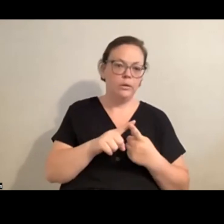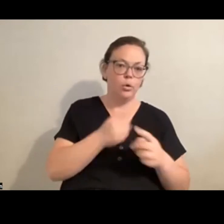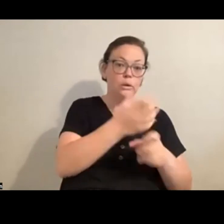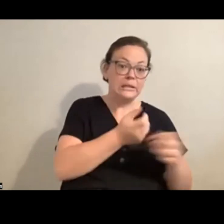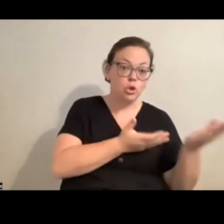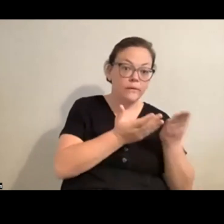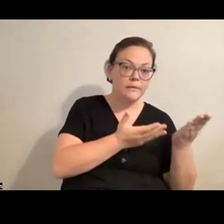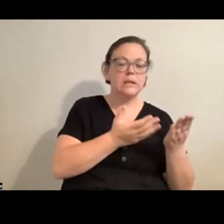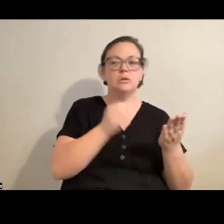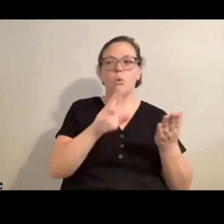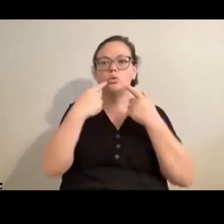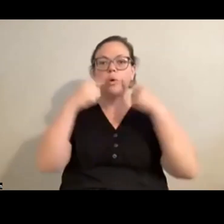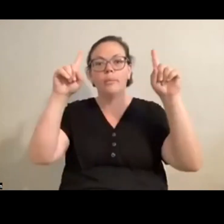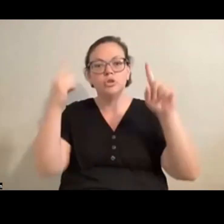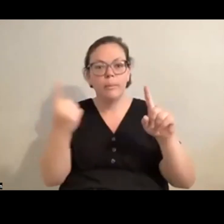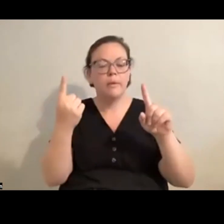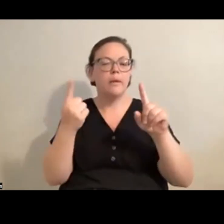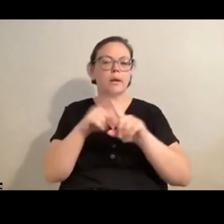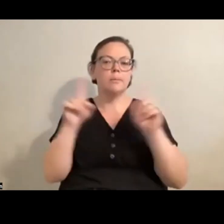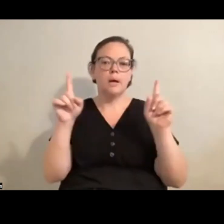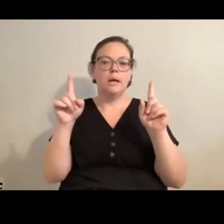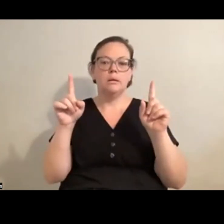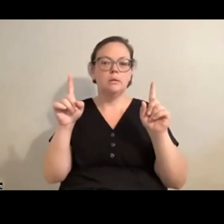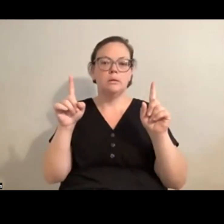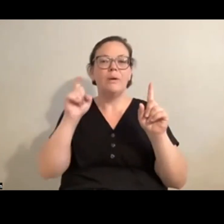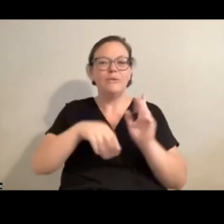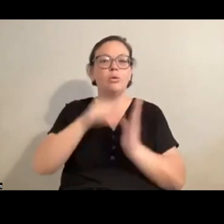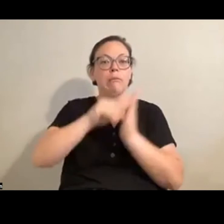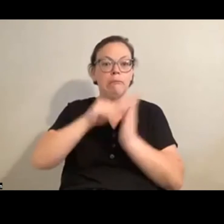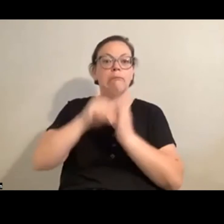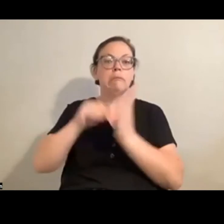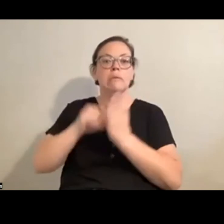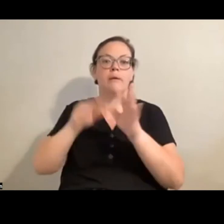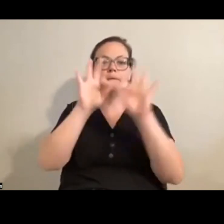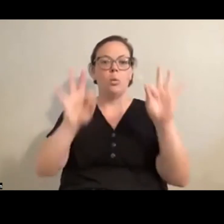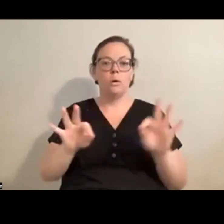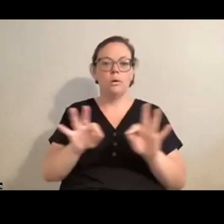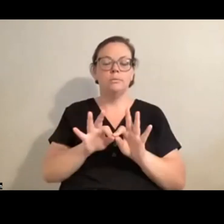or accomplish something, and we're having to fill out forms. And